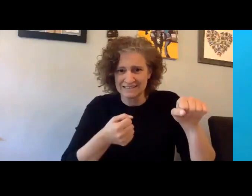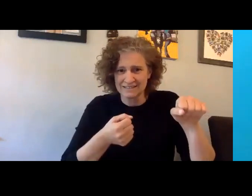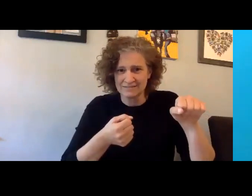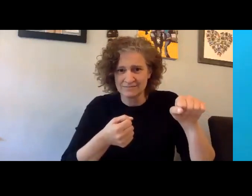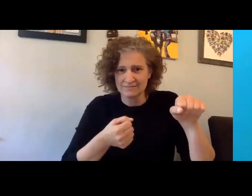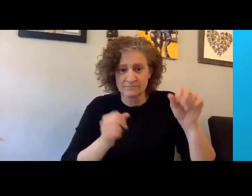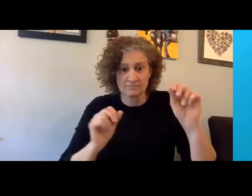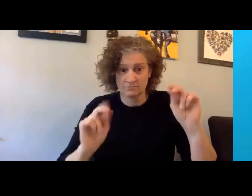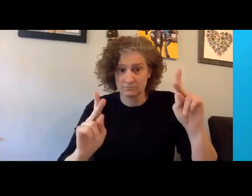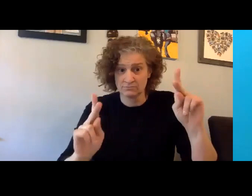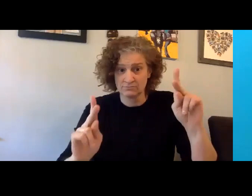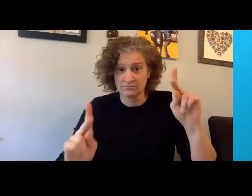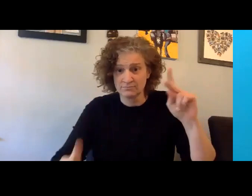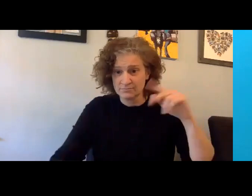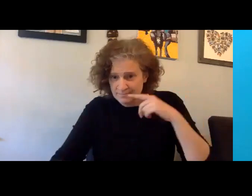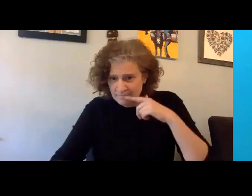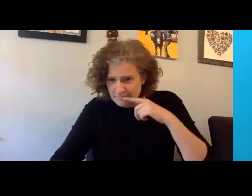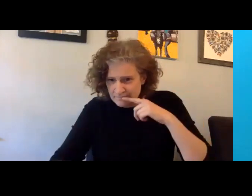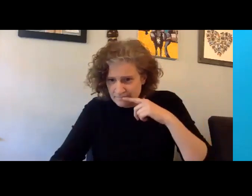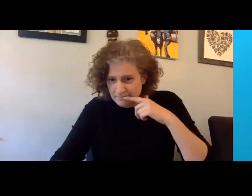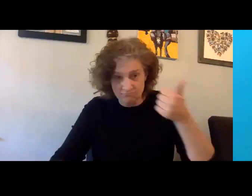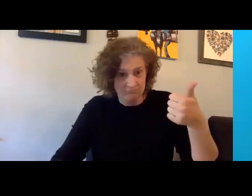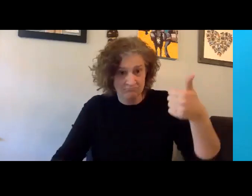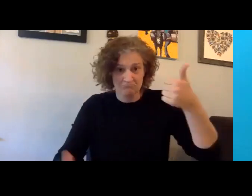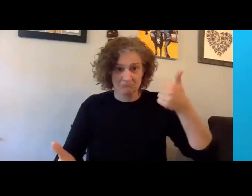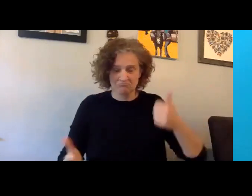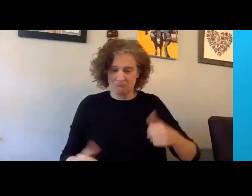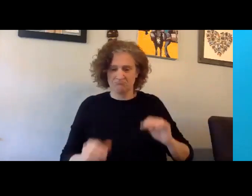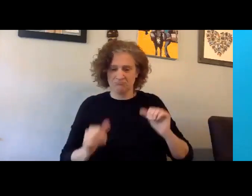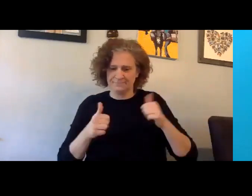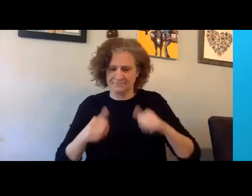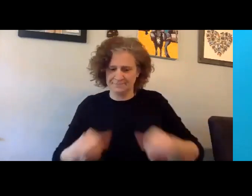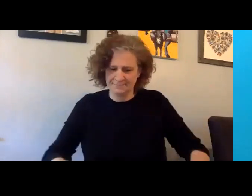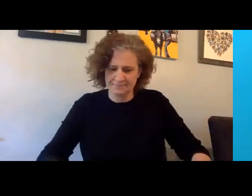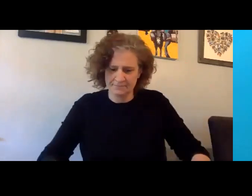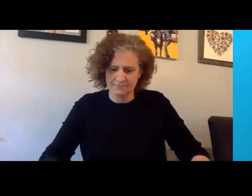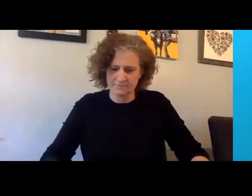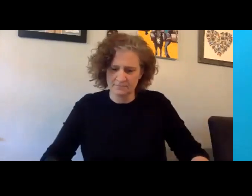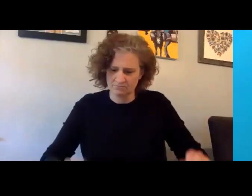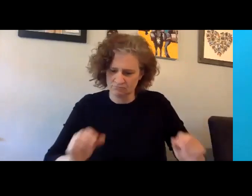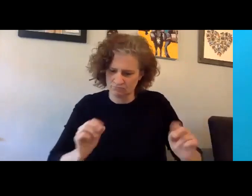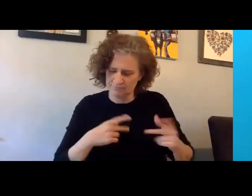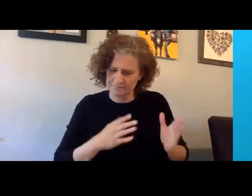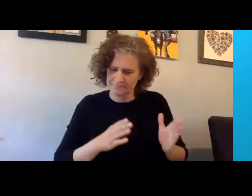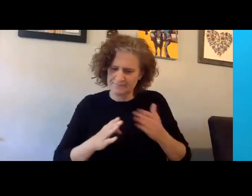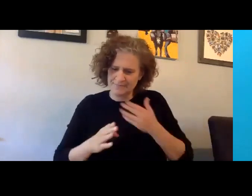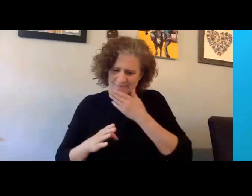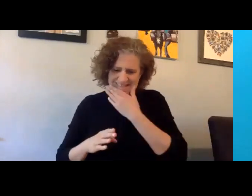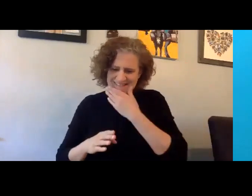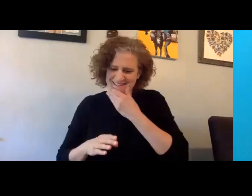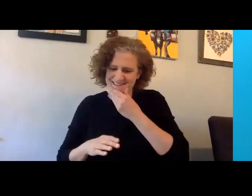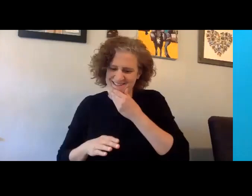Okay, am I going too fast? It's hard to gauge. Okay. All right, good.